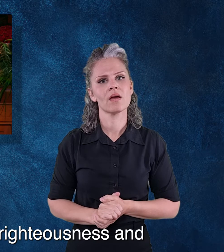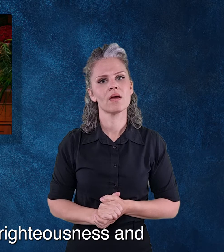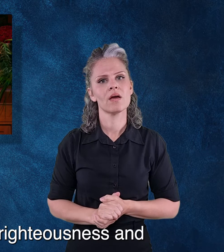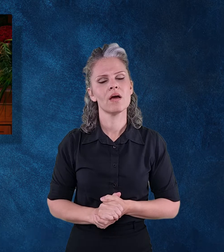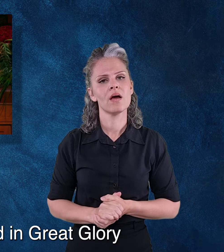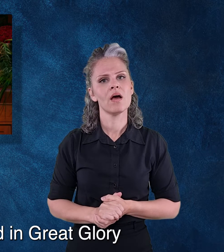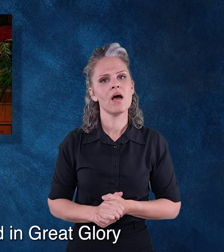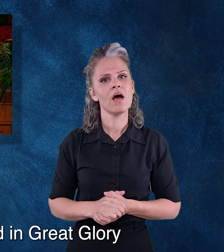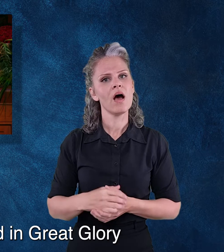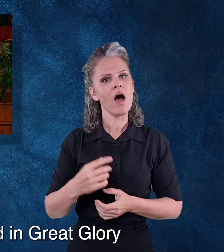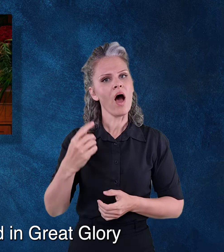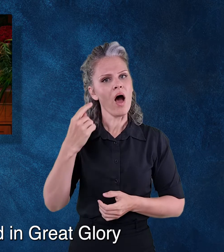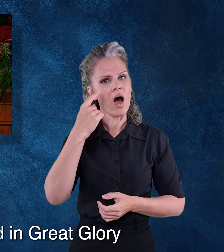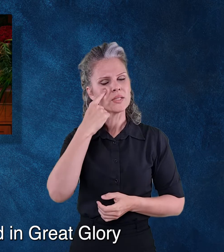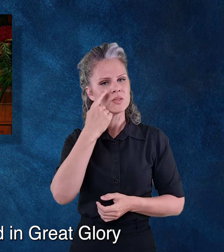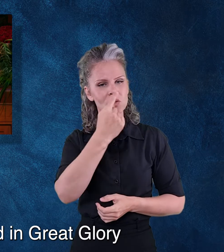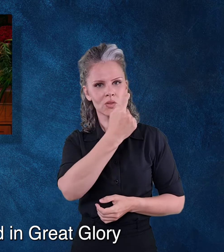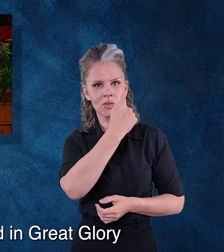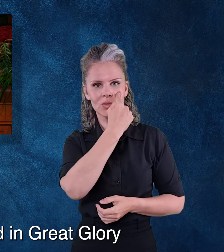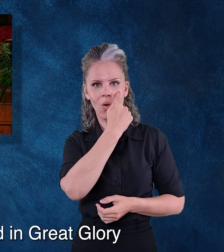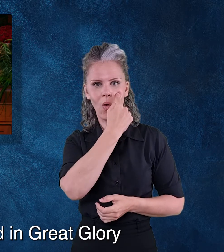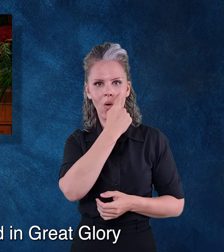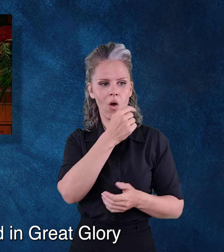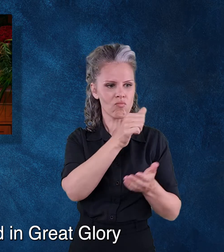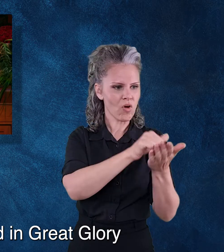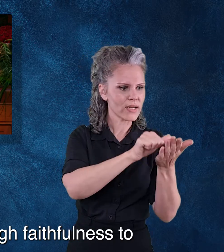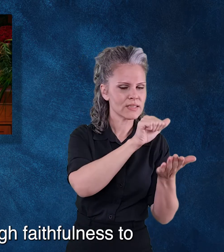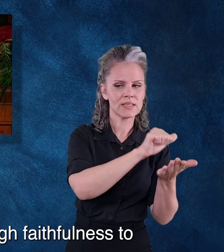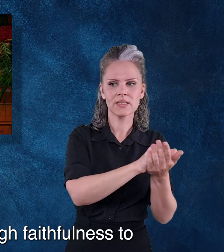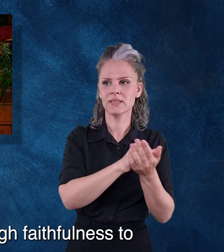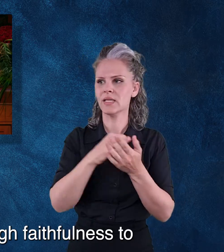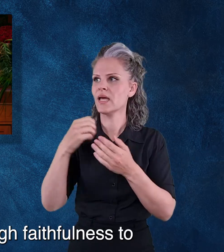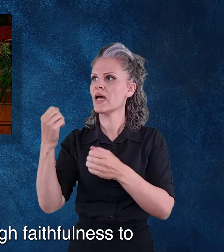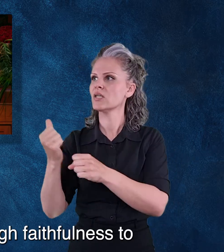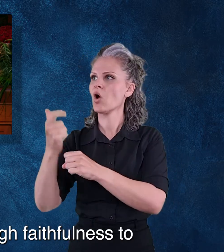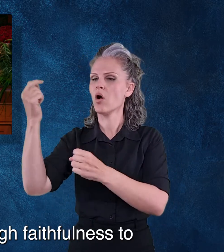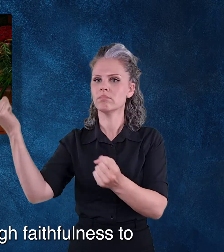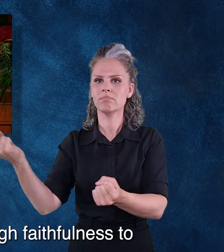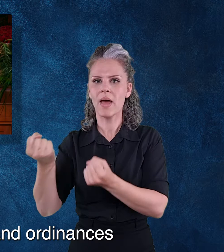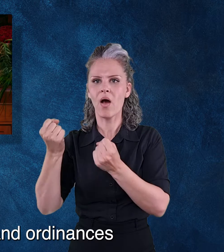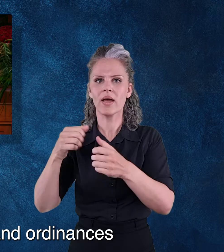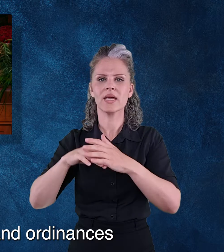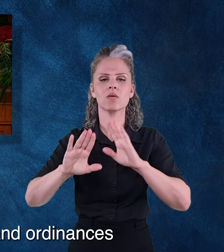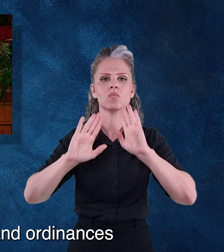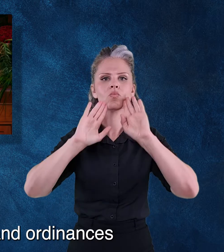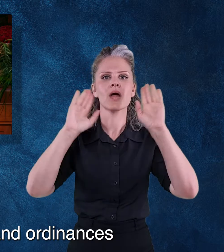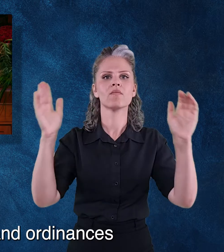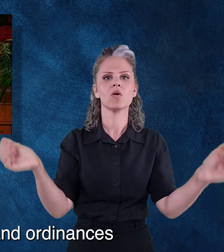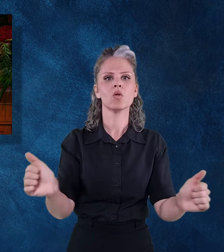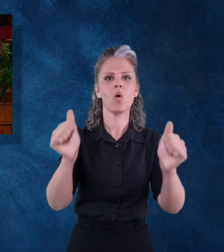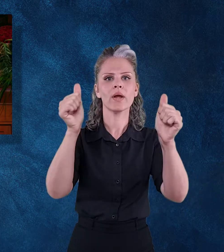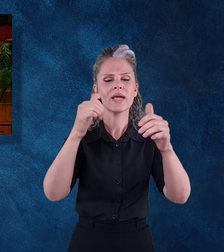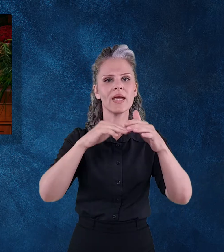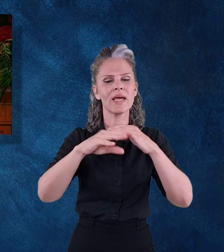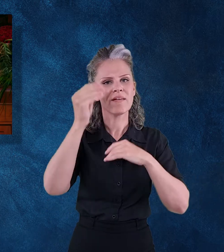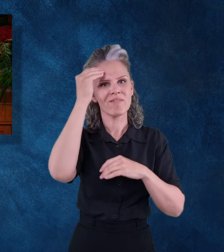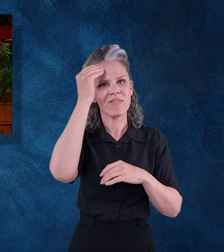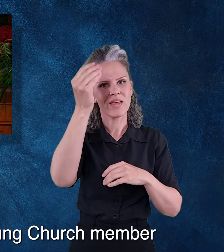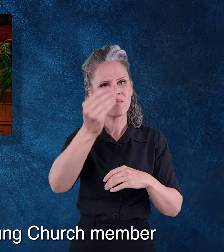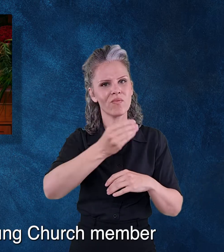righteousness and power of God in great glory received through faithfulness to covenants and ordinances